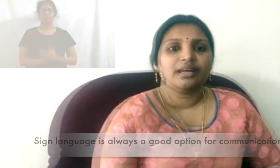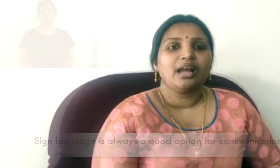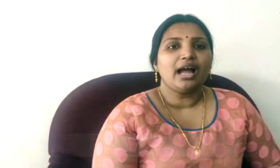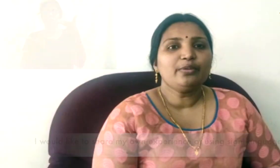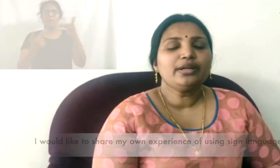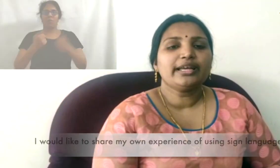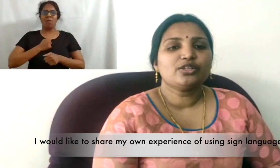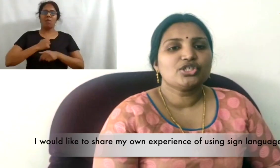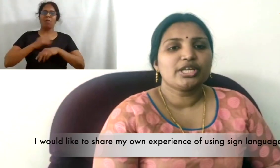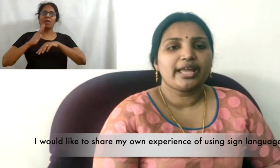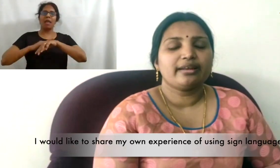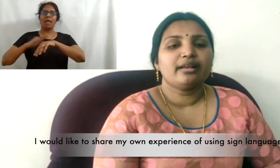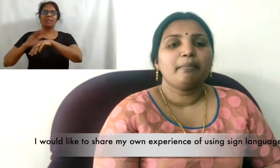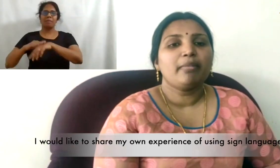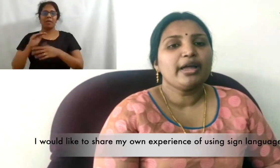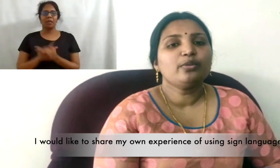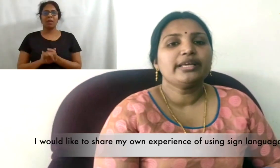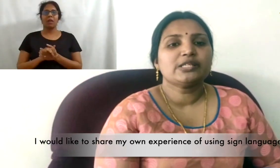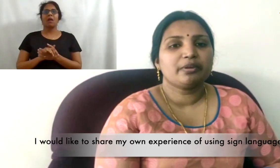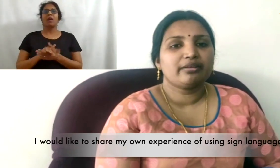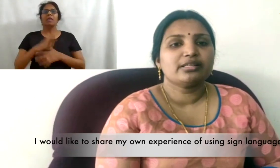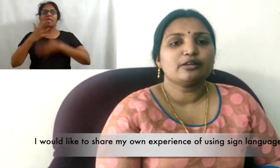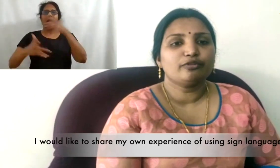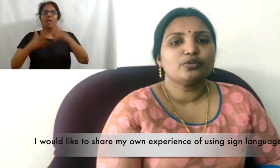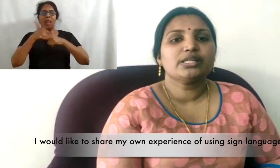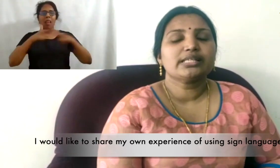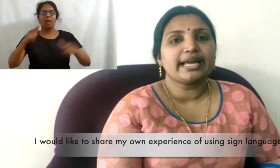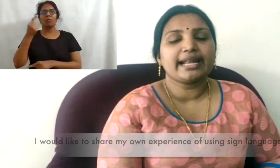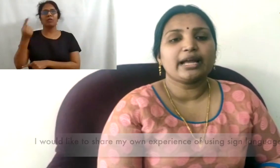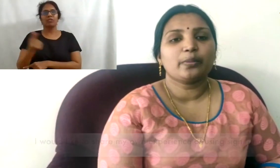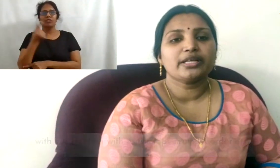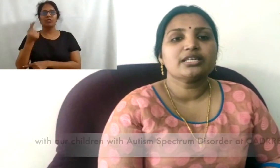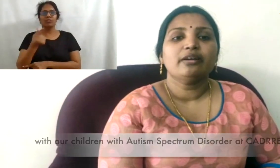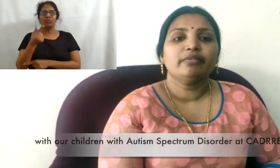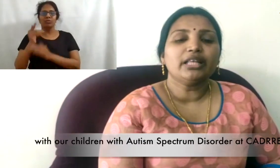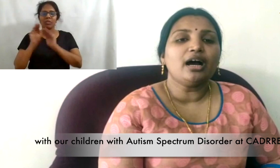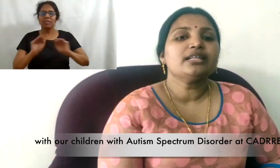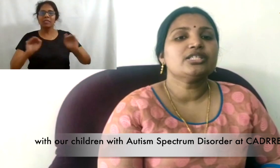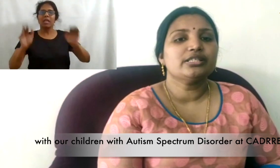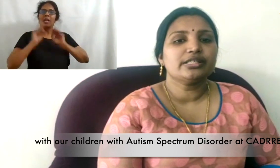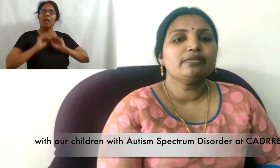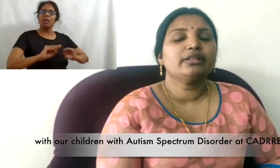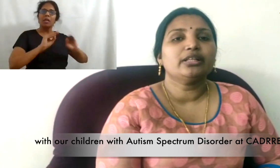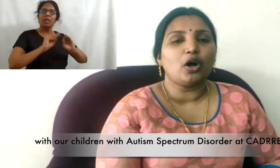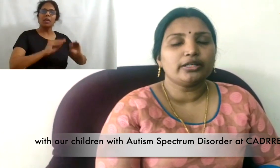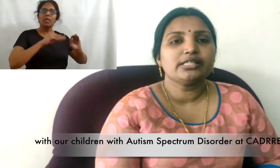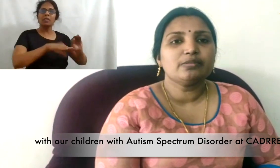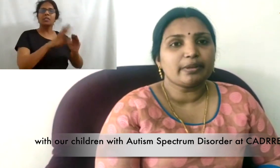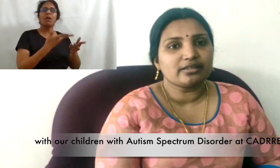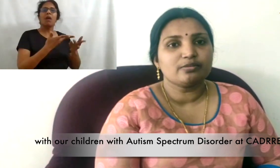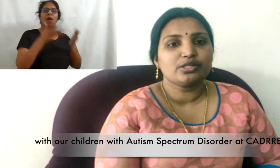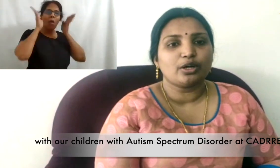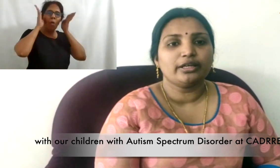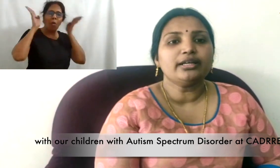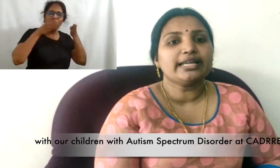I would like to share my own experience of using sign language with our children with autism spectrum disorder at